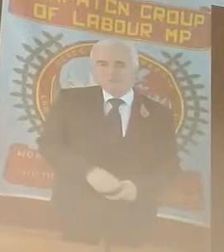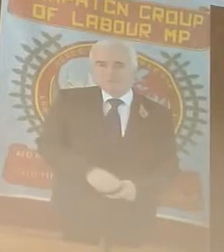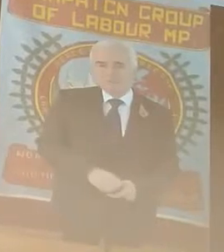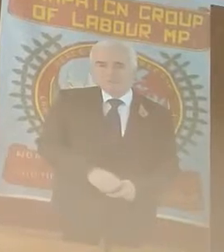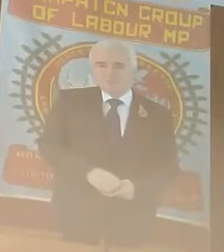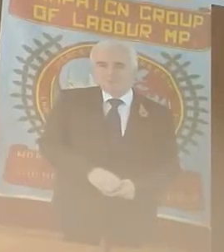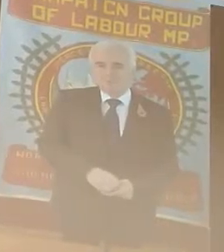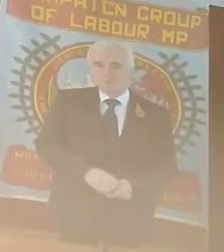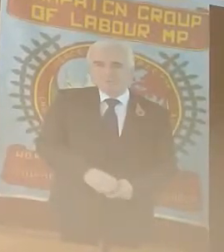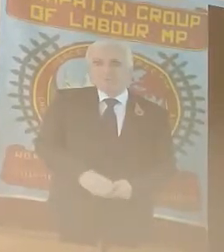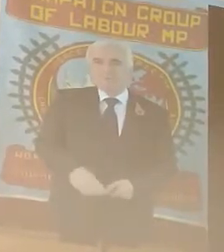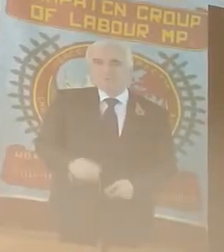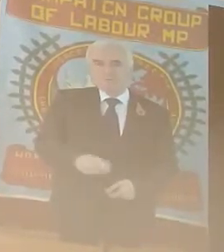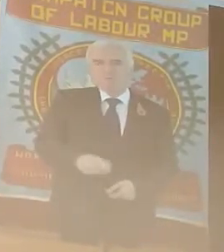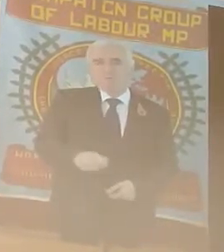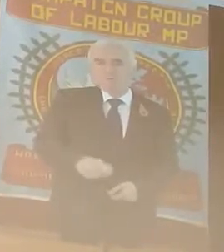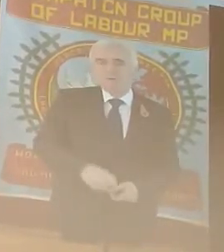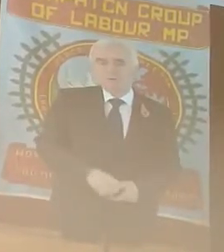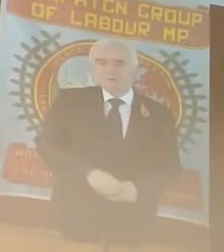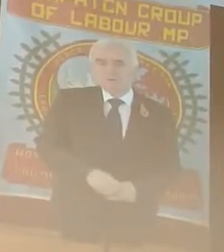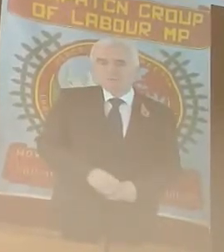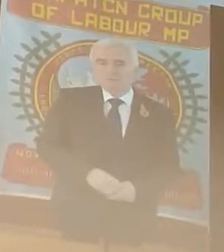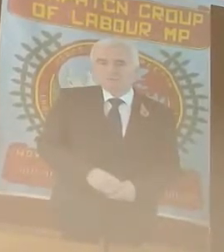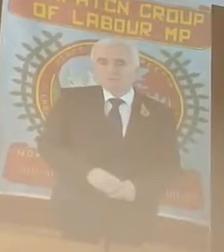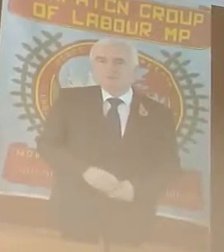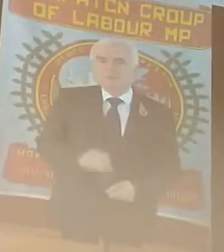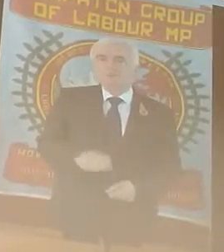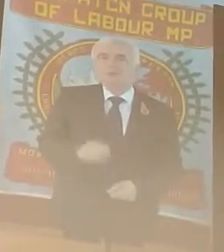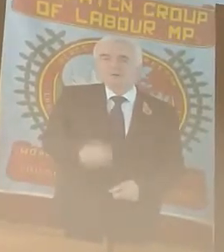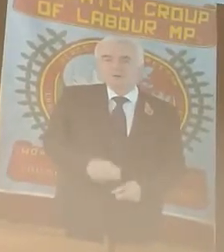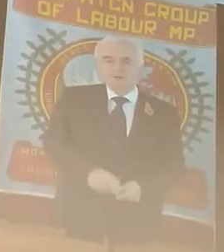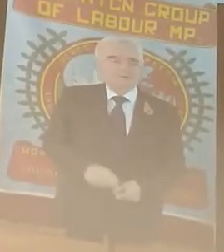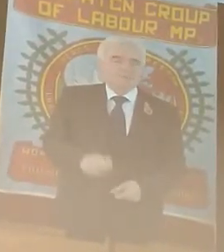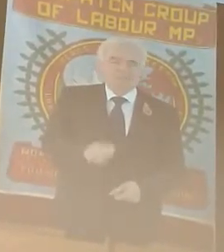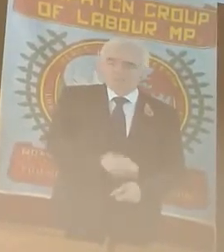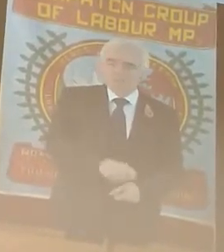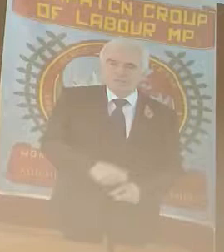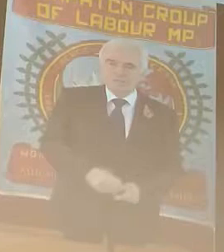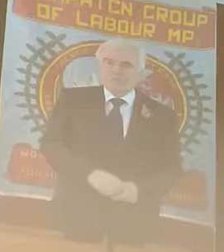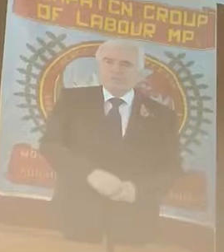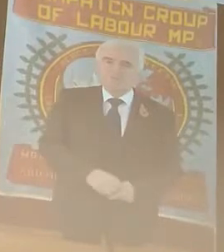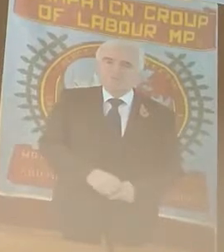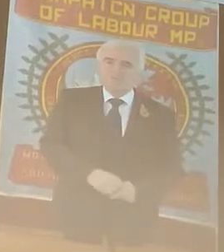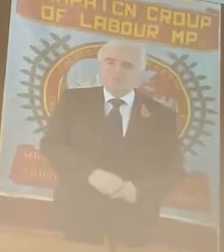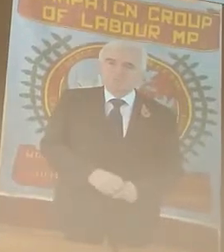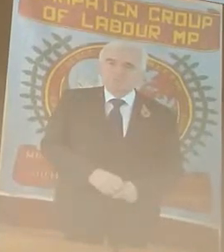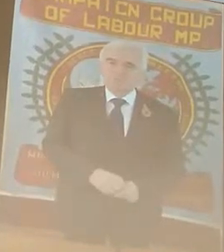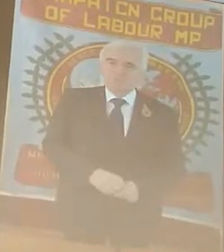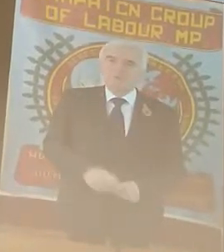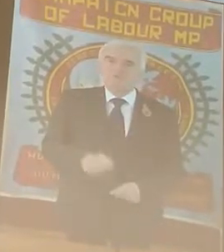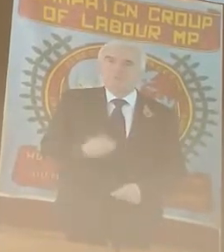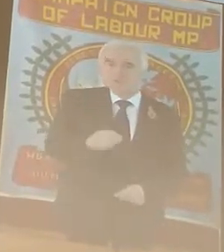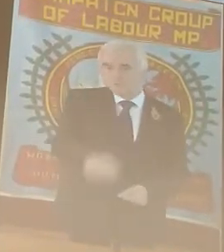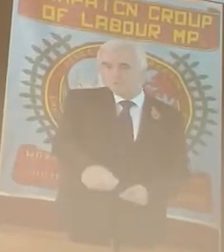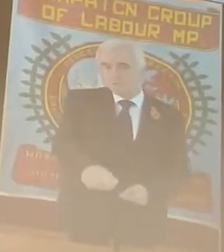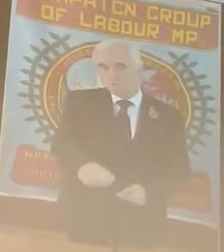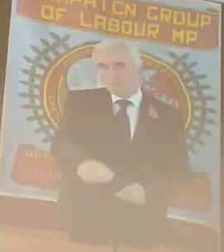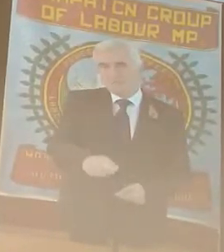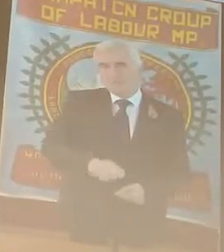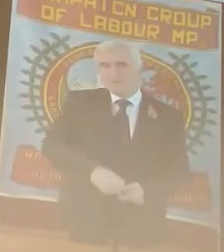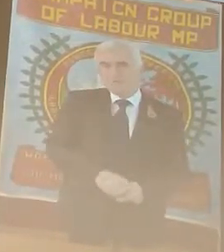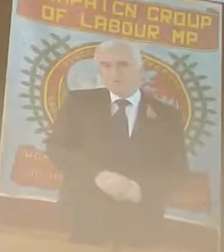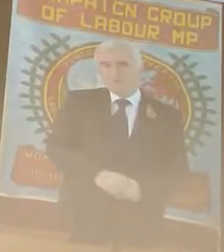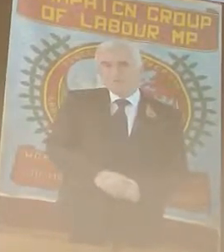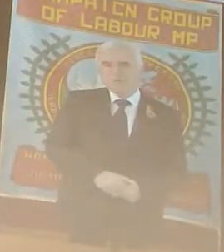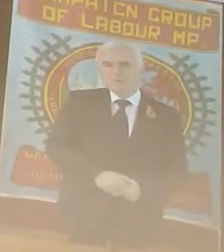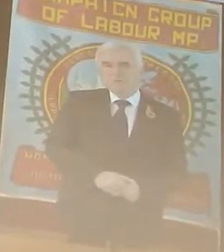and you have the Labour Party. But also, you can also rest assured that when we go into government, whenever this government falls, it will be you